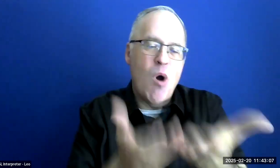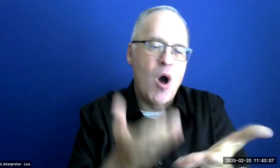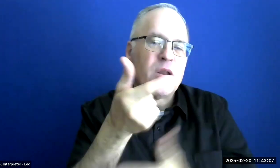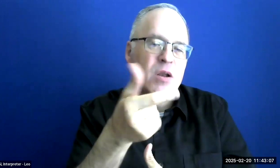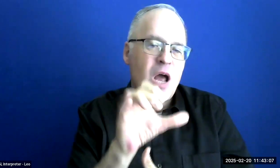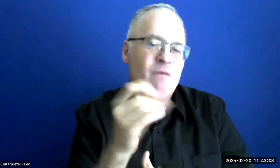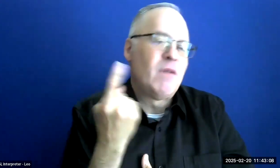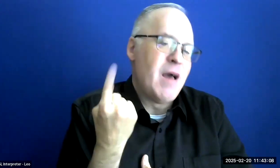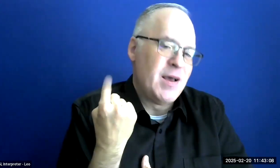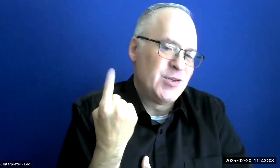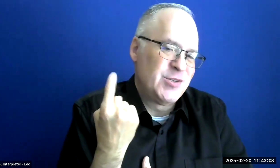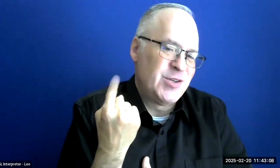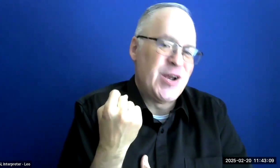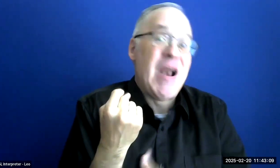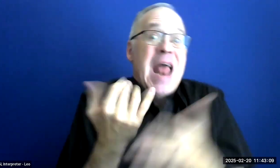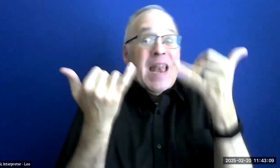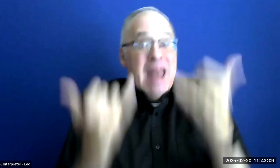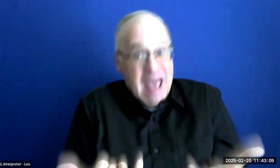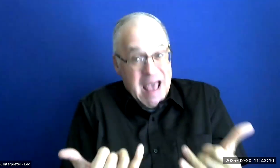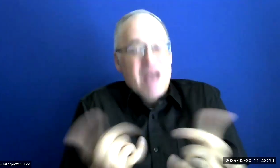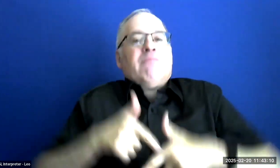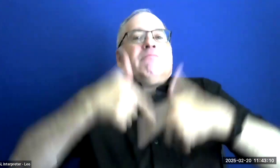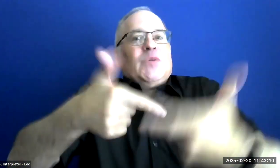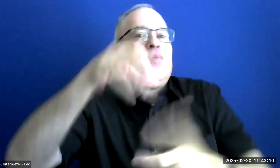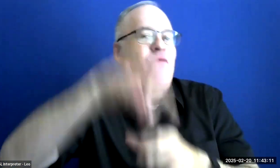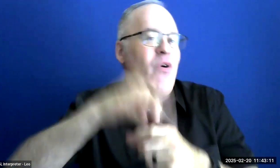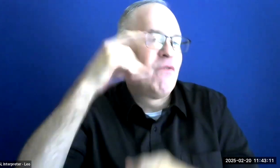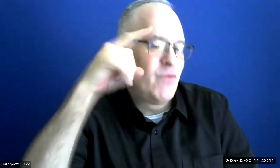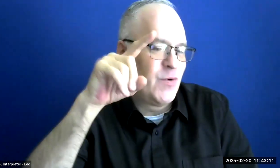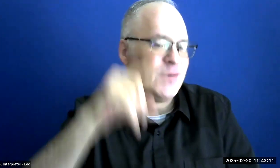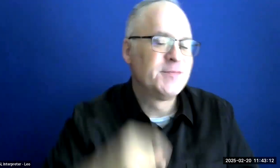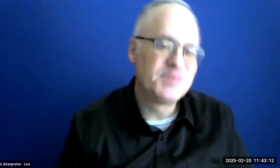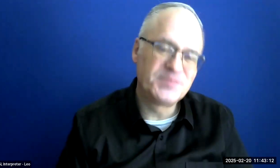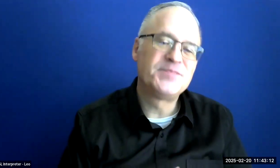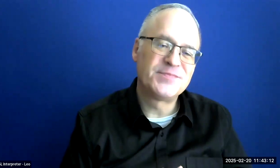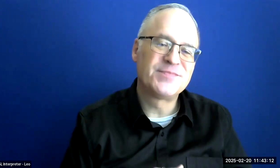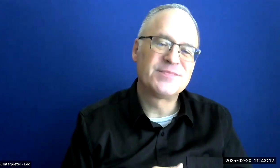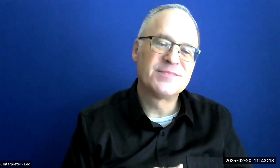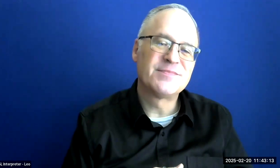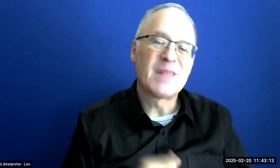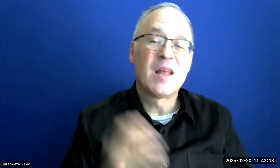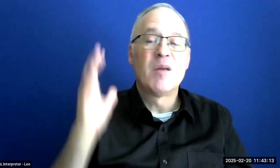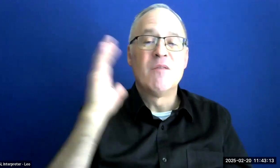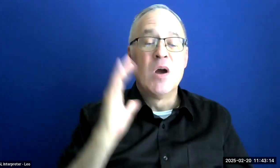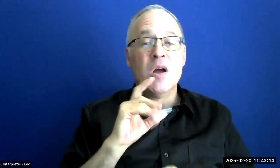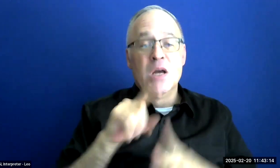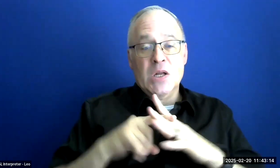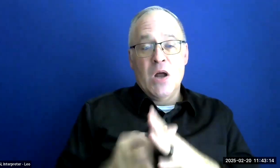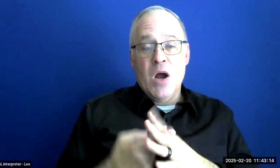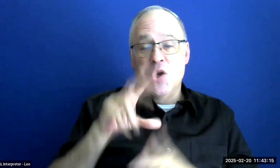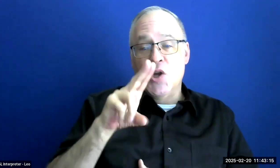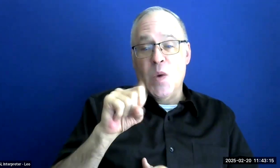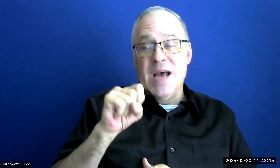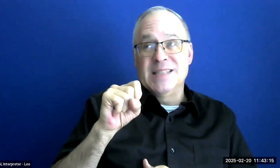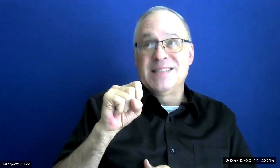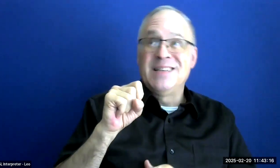Conference, and that is what is before you now. But the Christmas Covenant basically took what was a U.S. idea and made it worldwide.